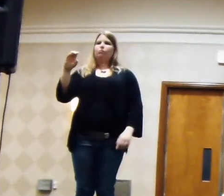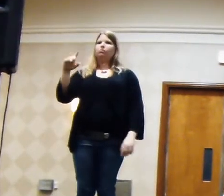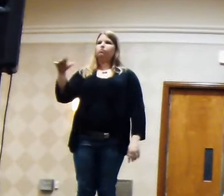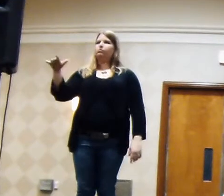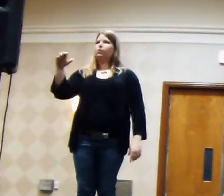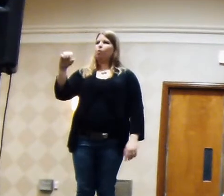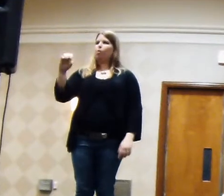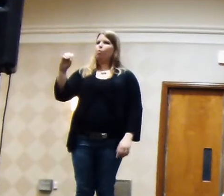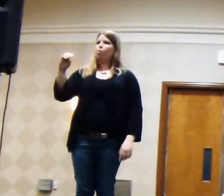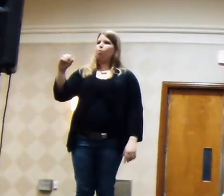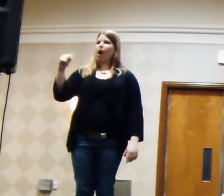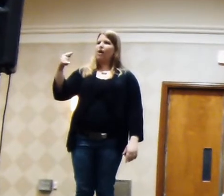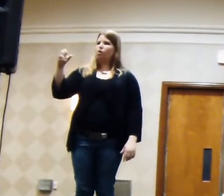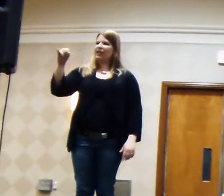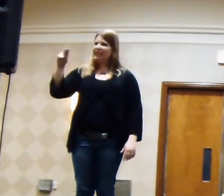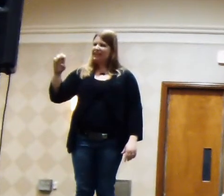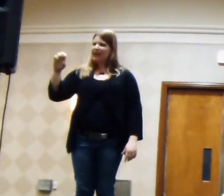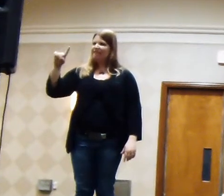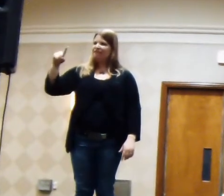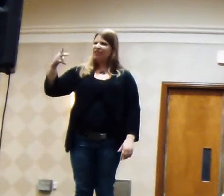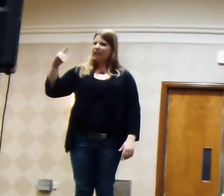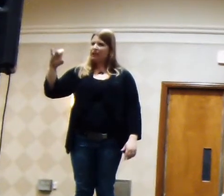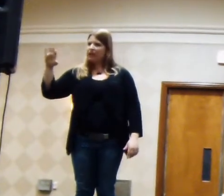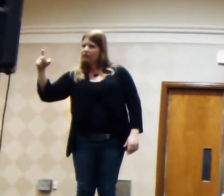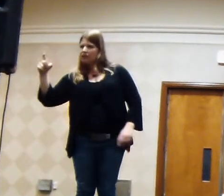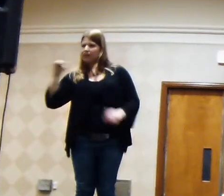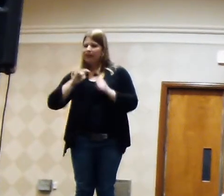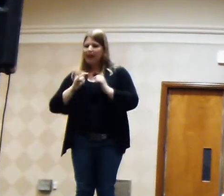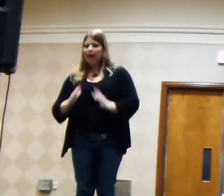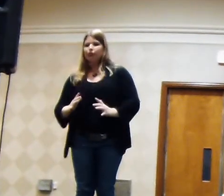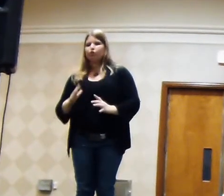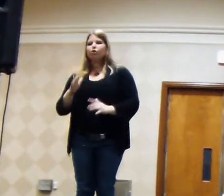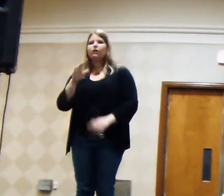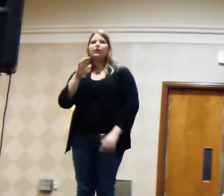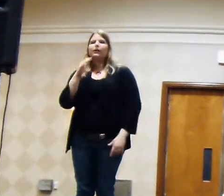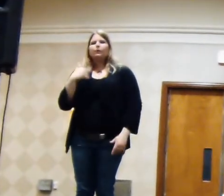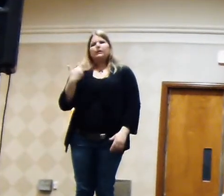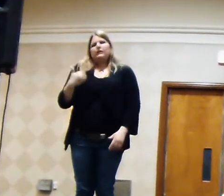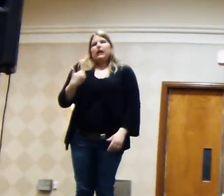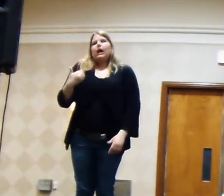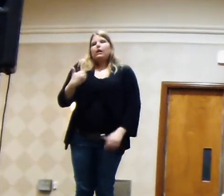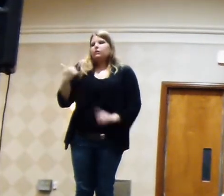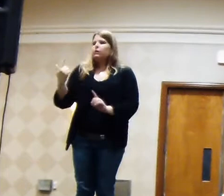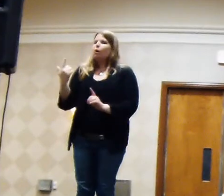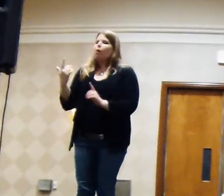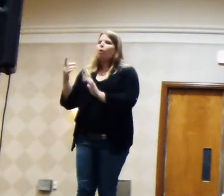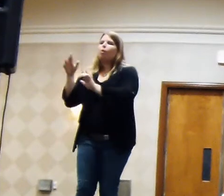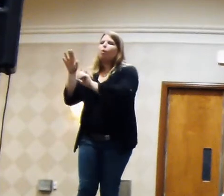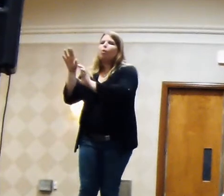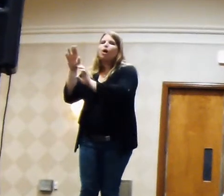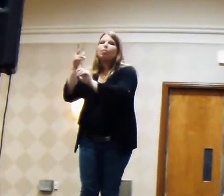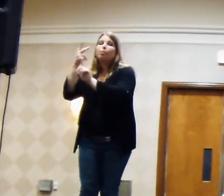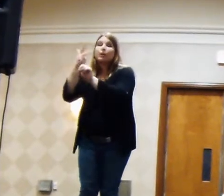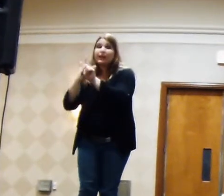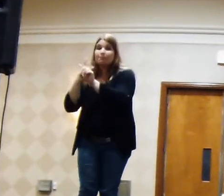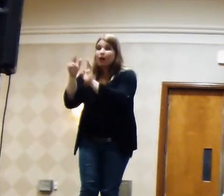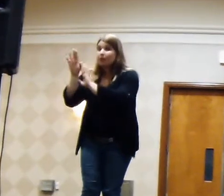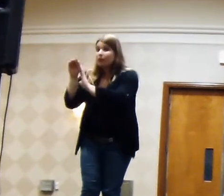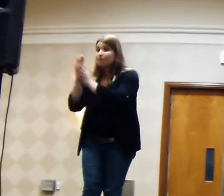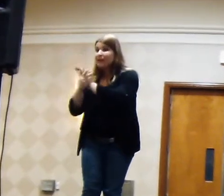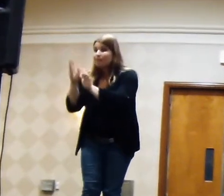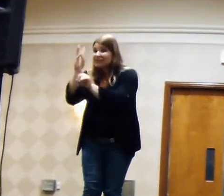because he was only 10 at the time. And so we were supposed to shoot for 3 months, and we shot for 6. So that